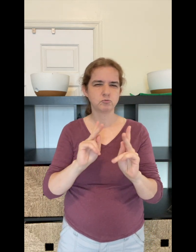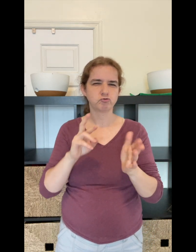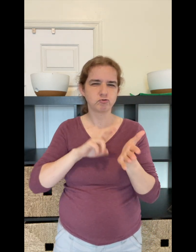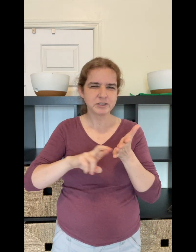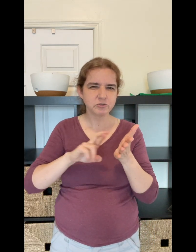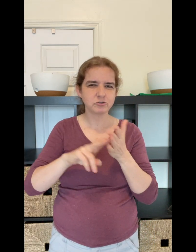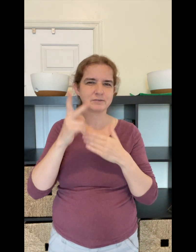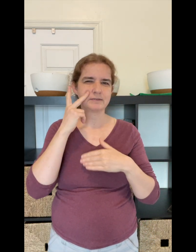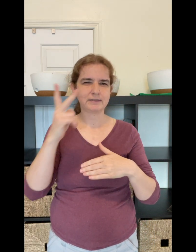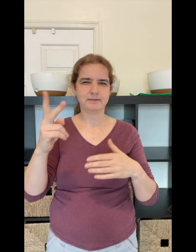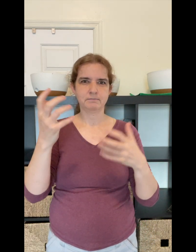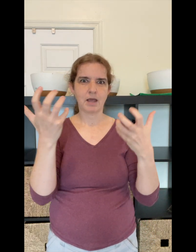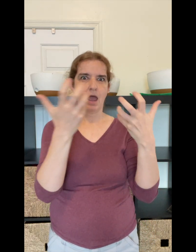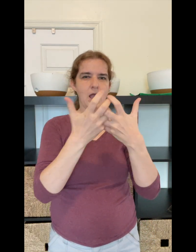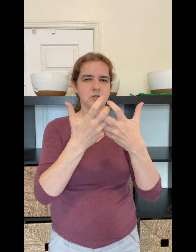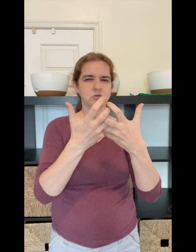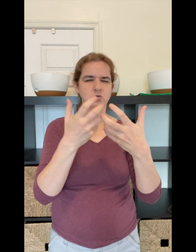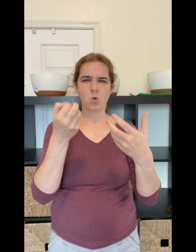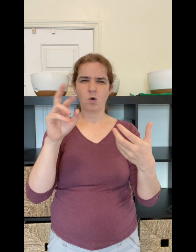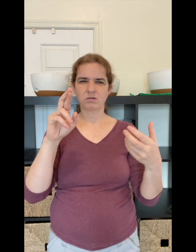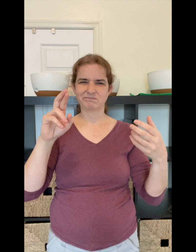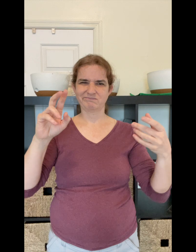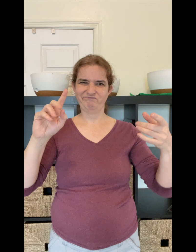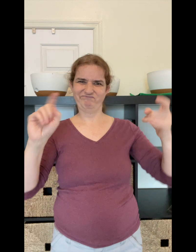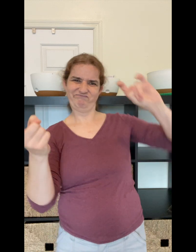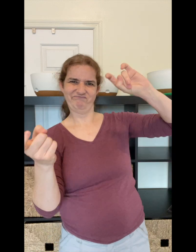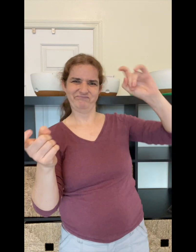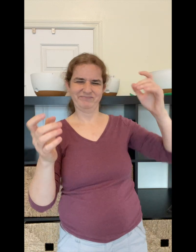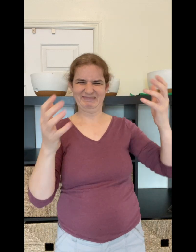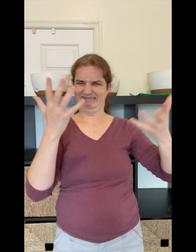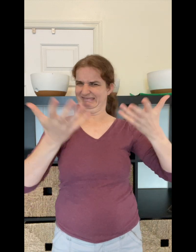able to check other people's research and see if it matches